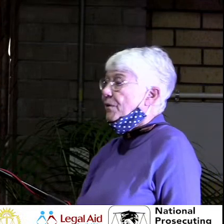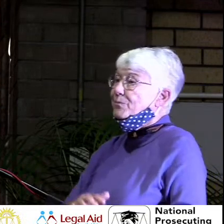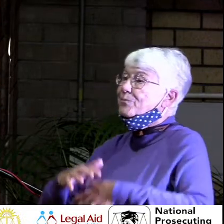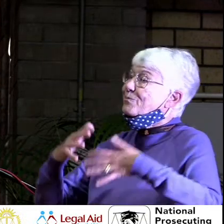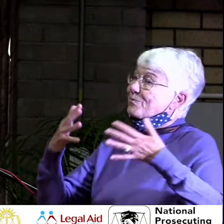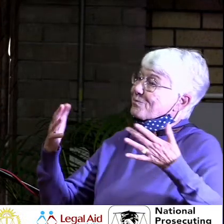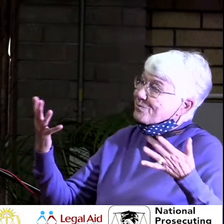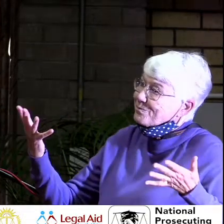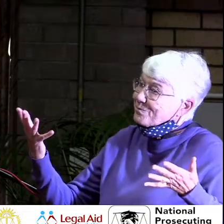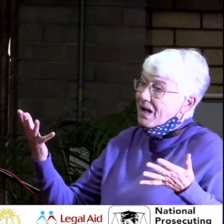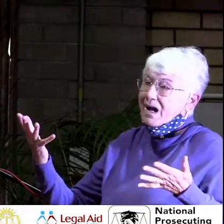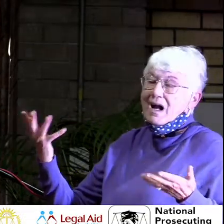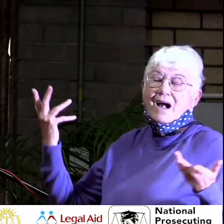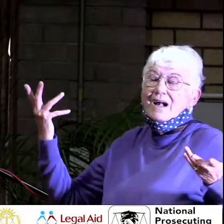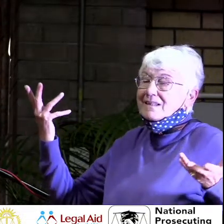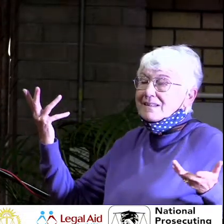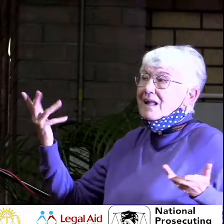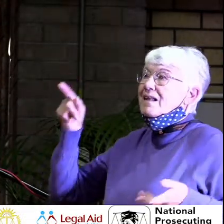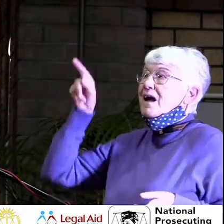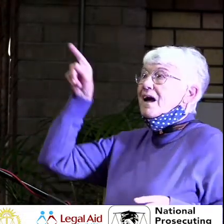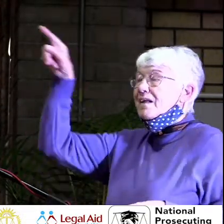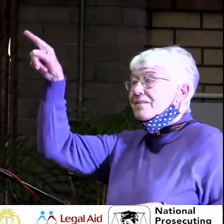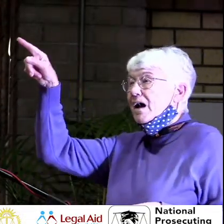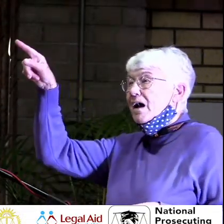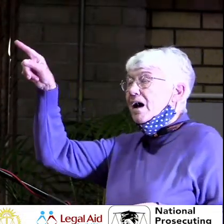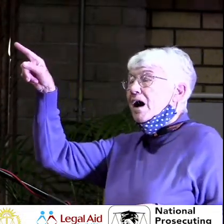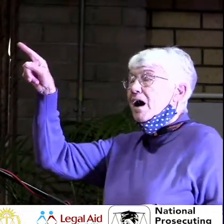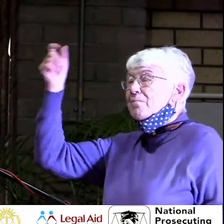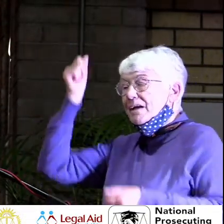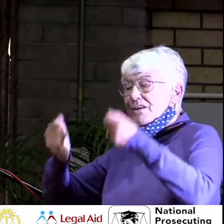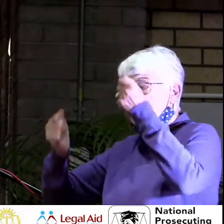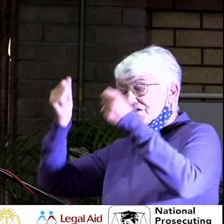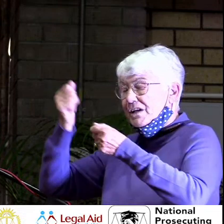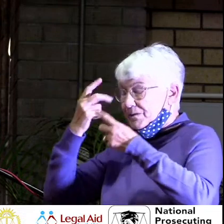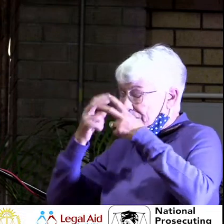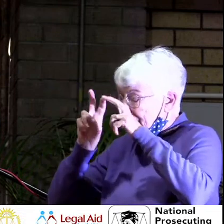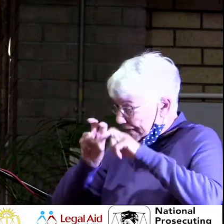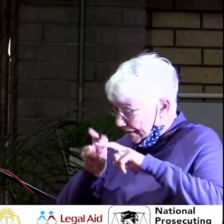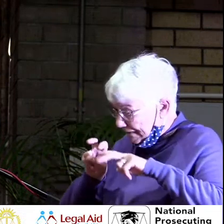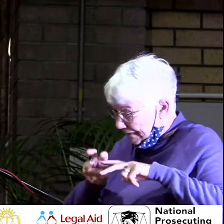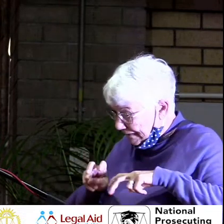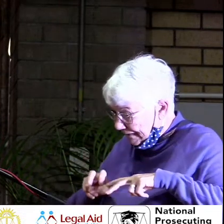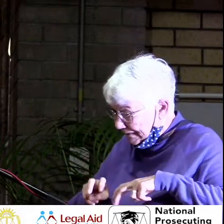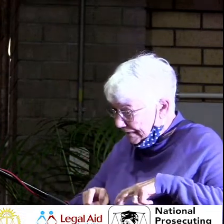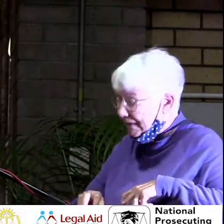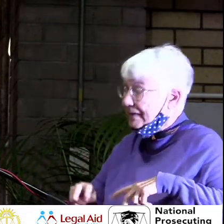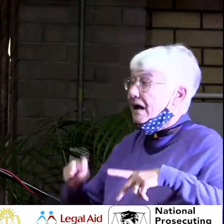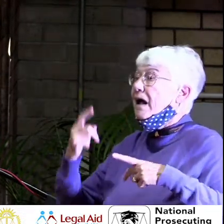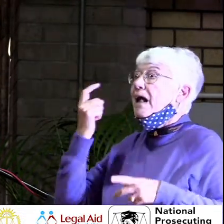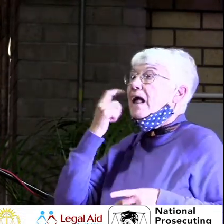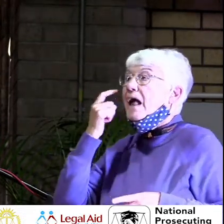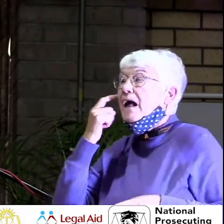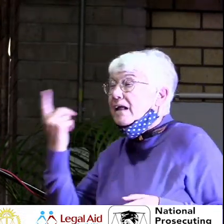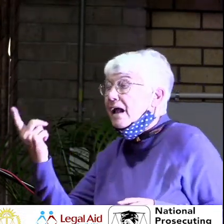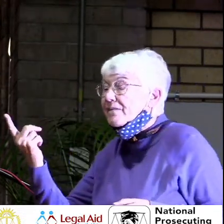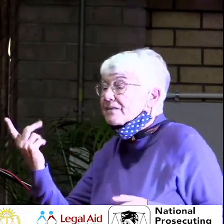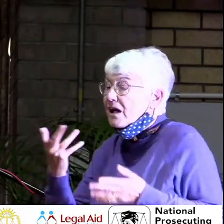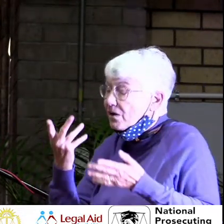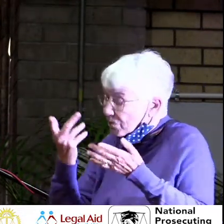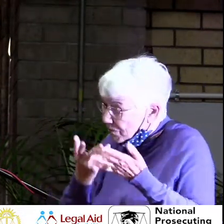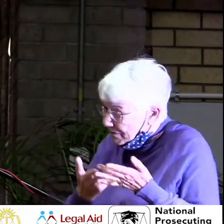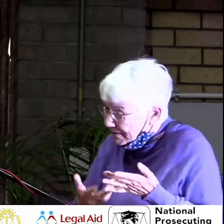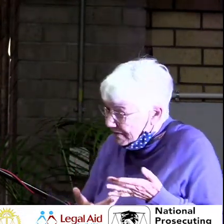usually the magistrate, who's got to look at the evidence. We have made the laws tighter about getting bail. In the